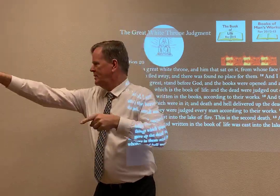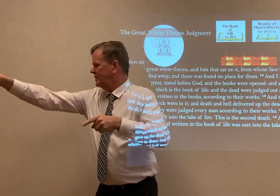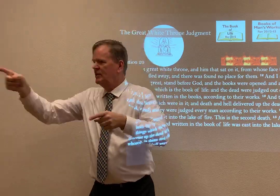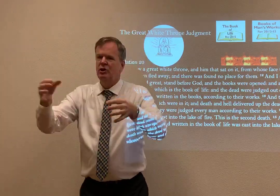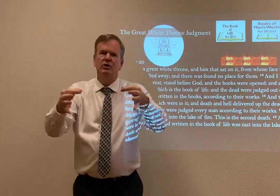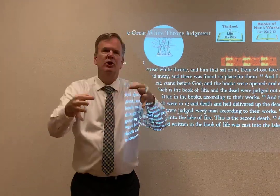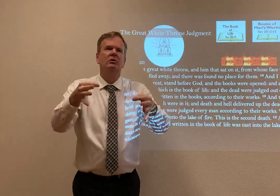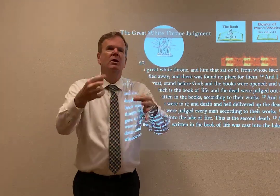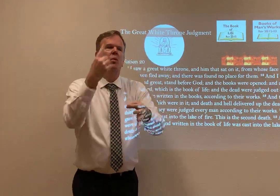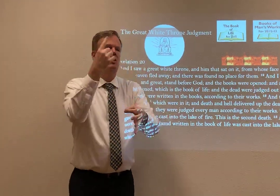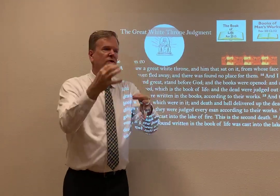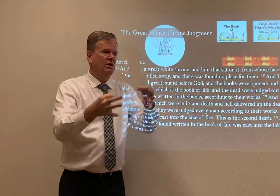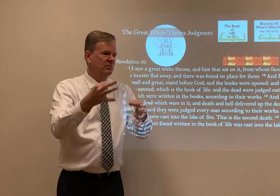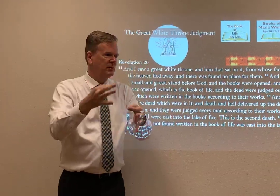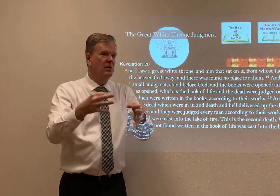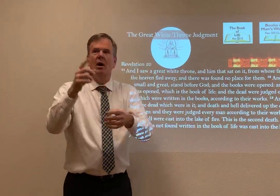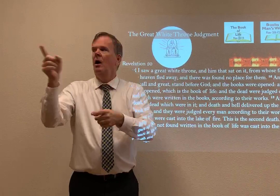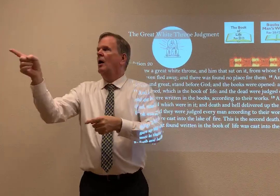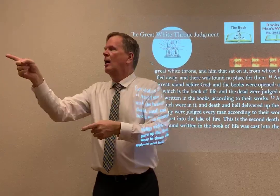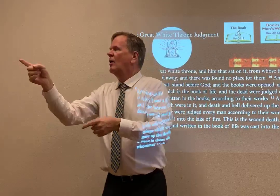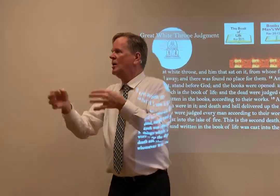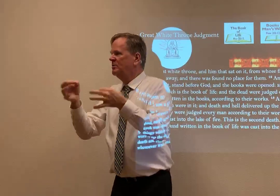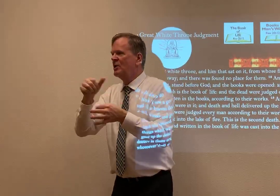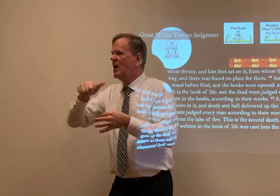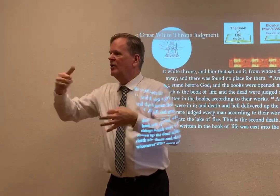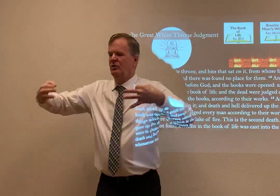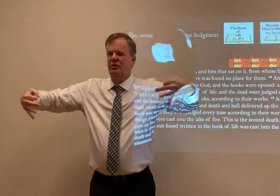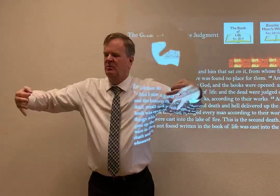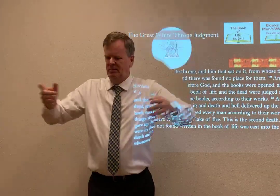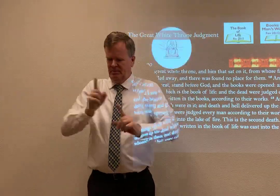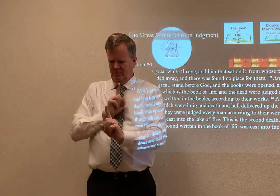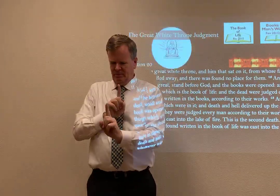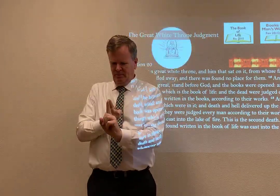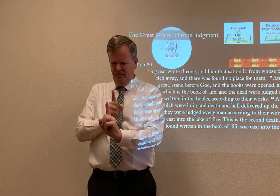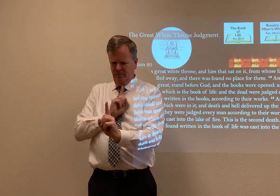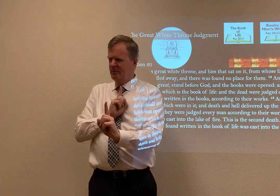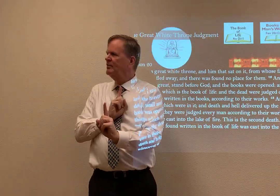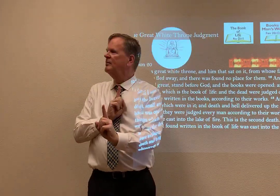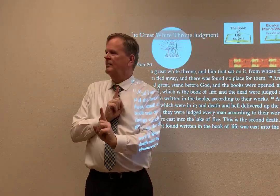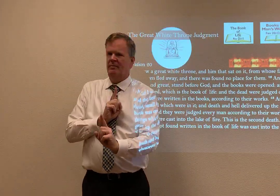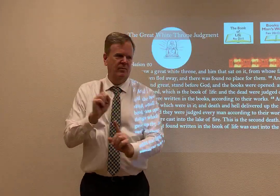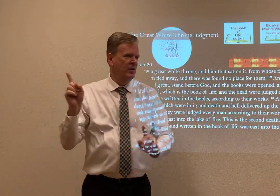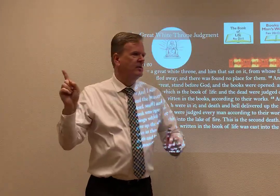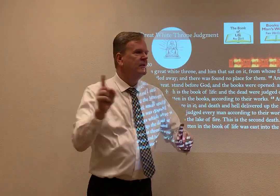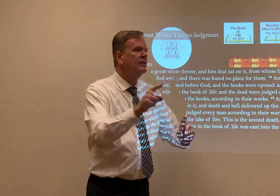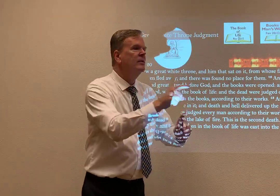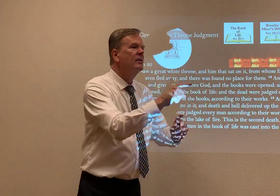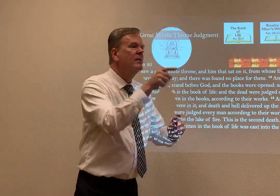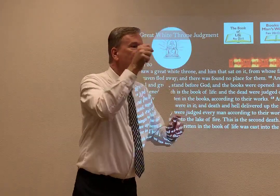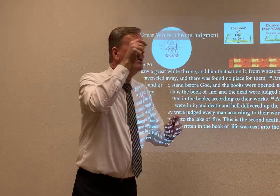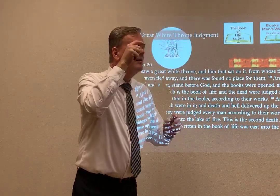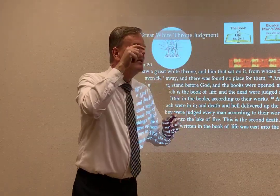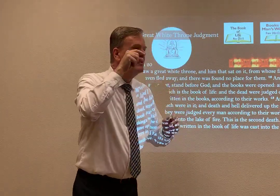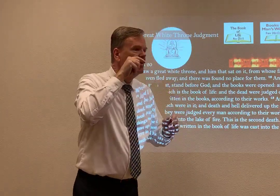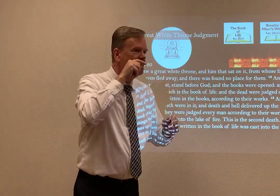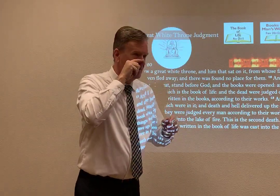And yes, there's only one person that will judge. It's God, right? There's no other judger besides God.